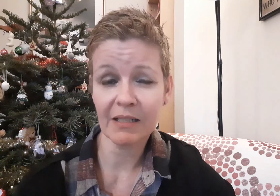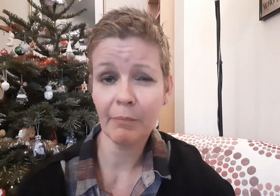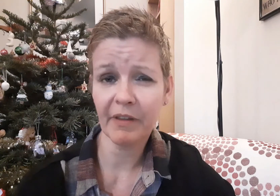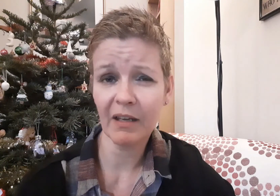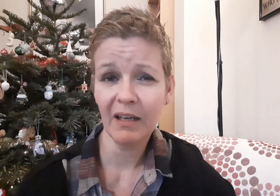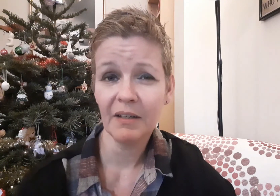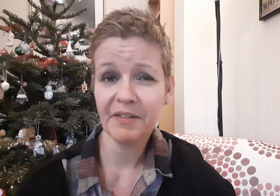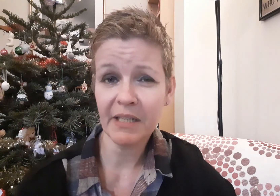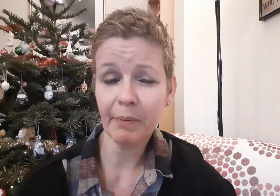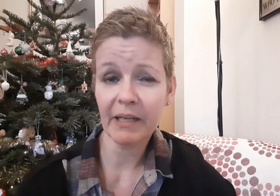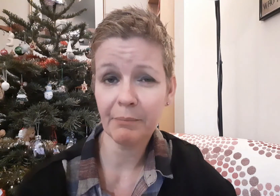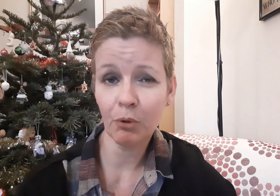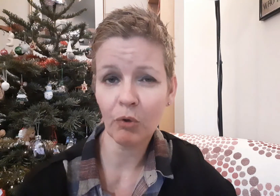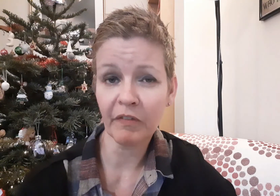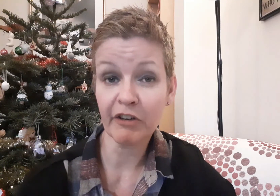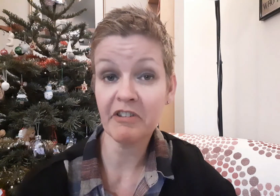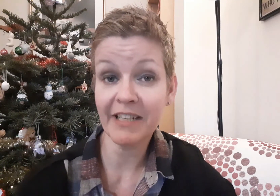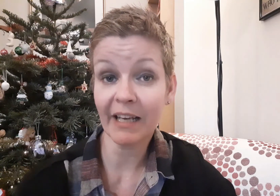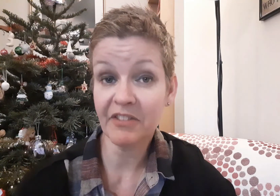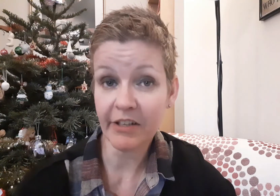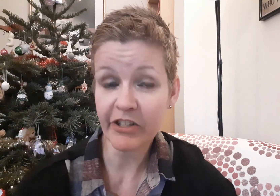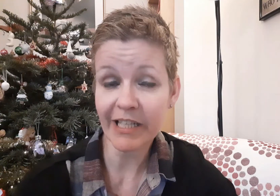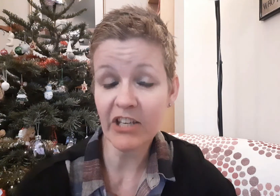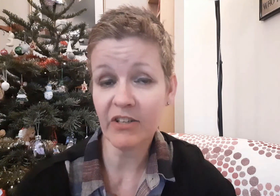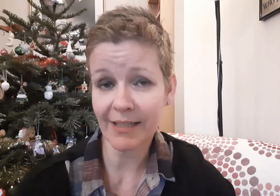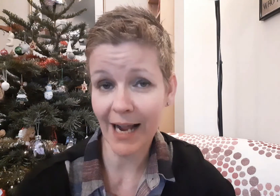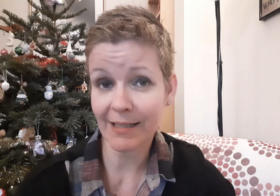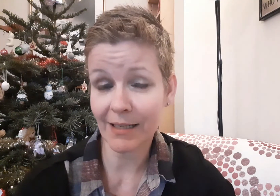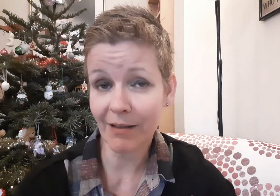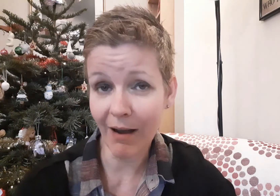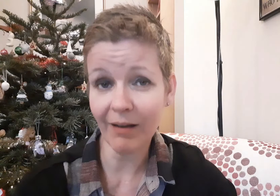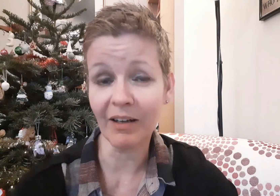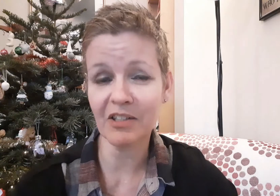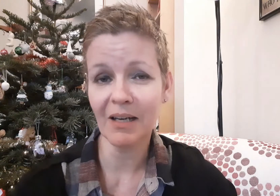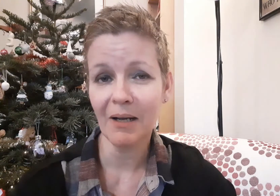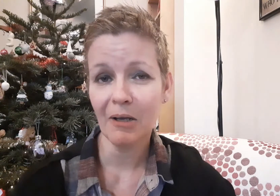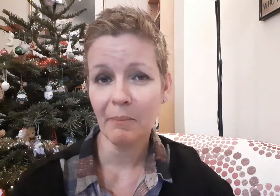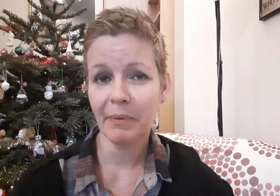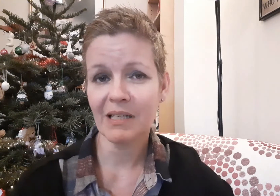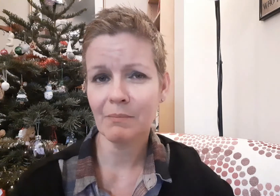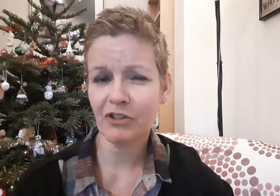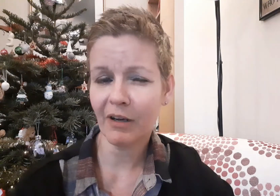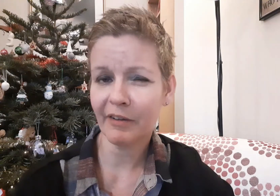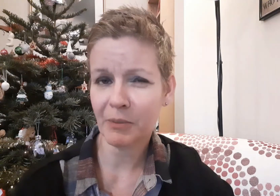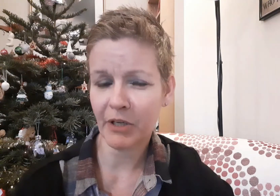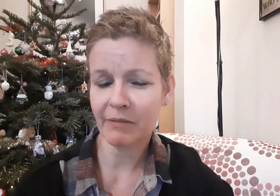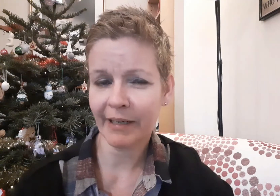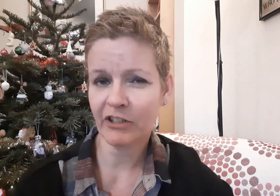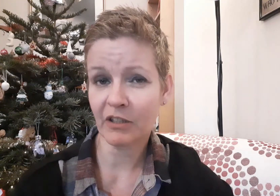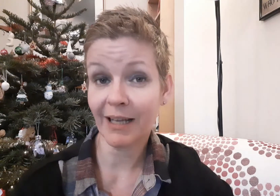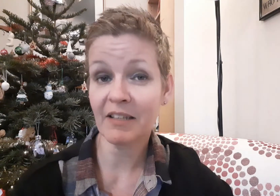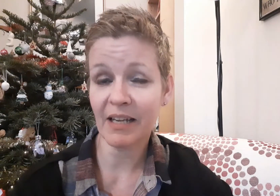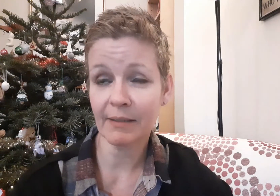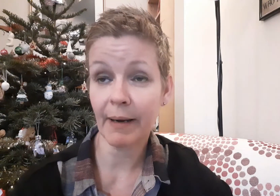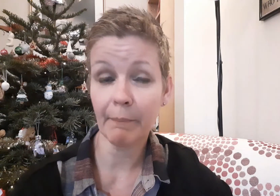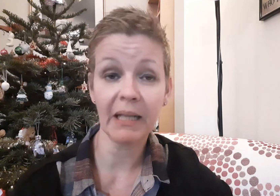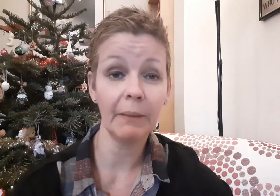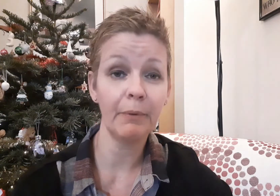something deeply important that Christianity teaches and has at its heart, but is much harder to put into action. That is about being the body